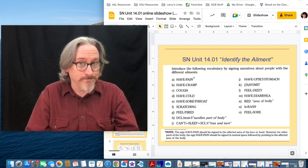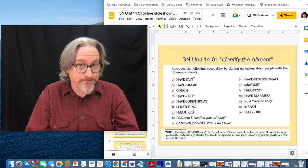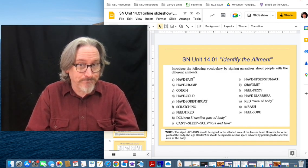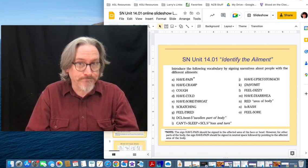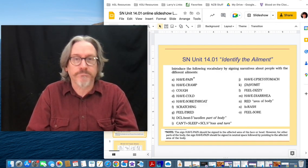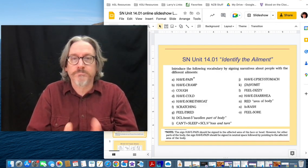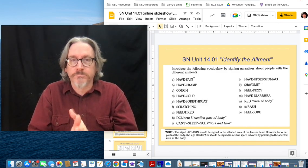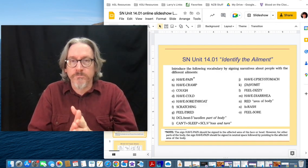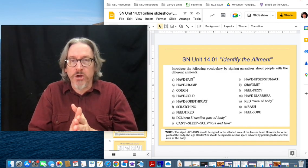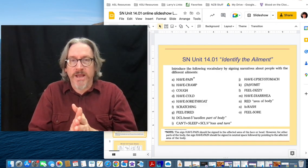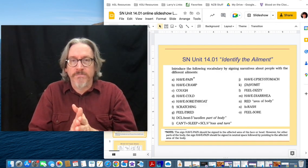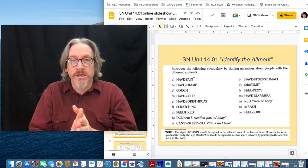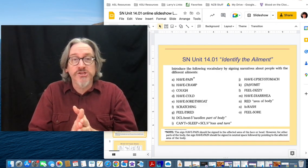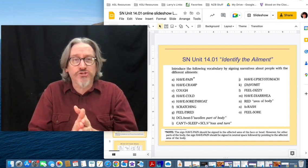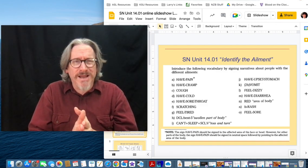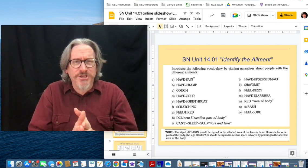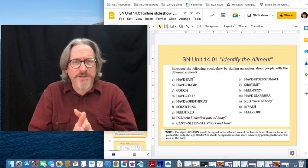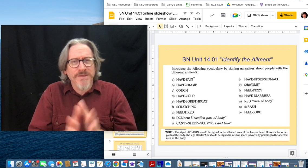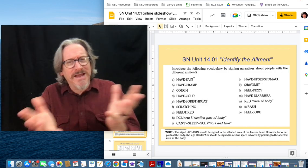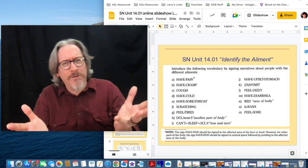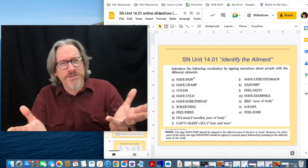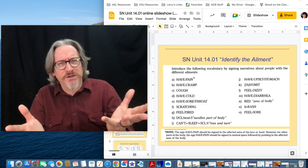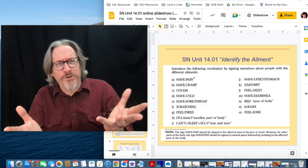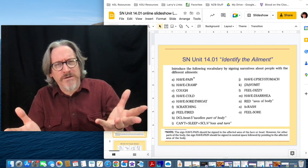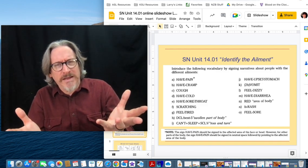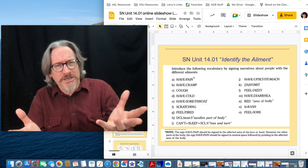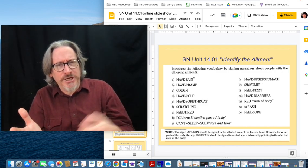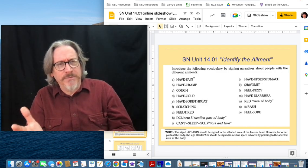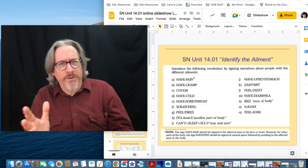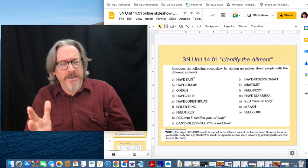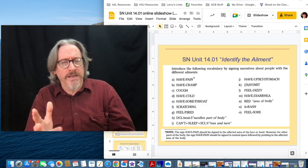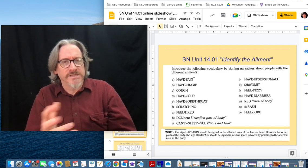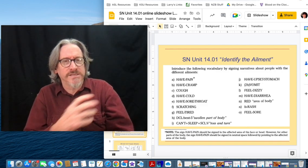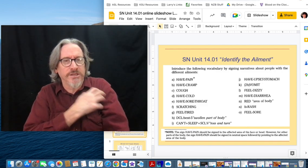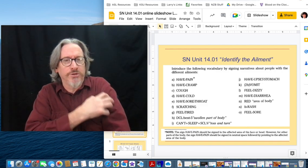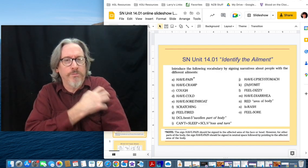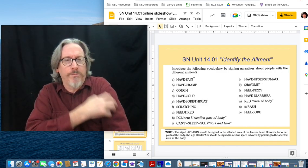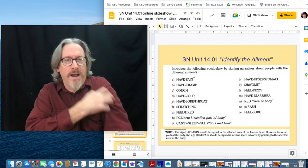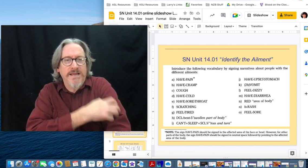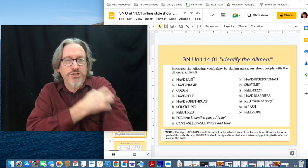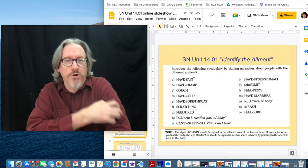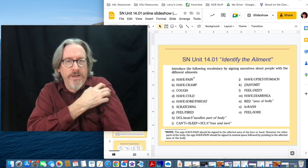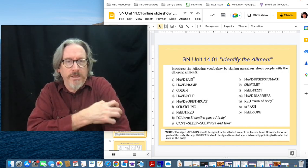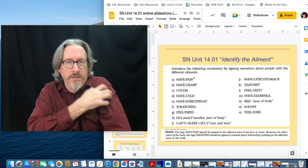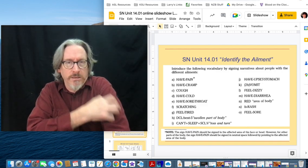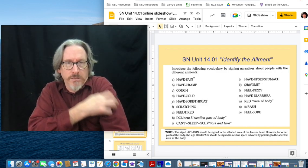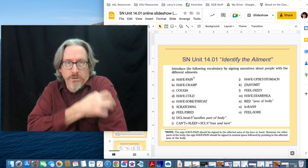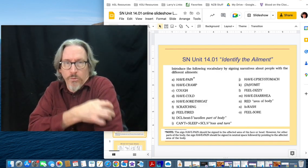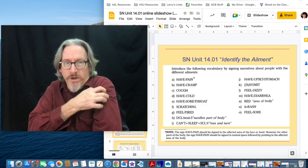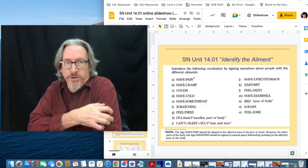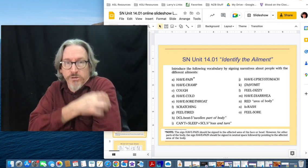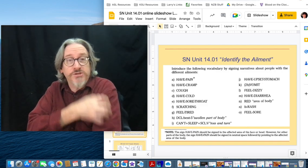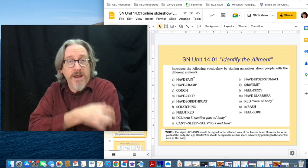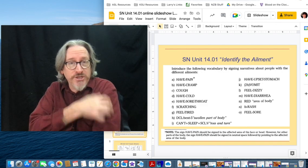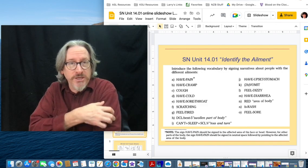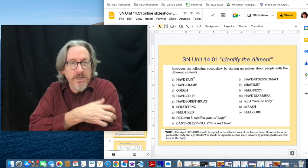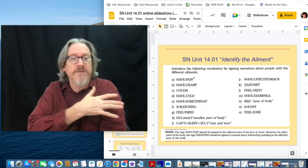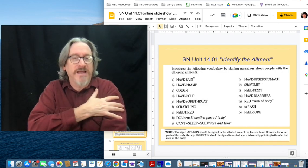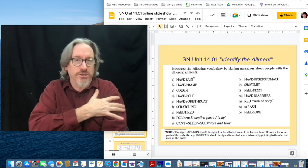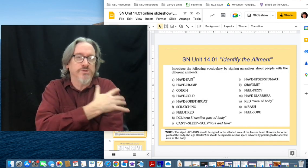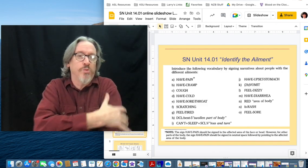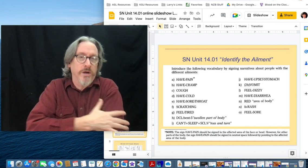else. Okay, scratching. I wish they'd put down itching, but it's you by showing where you're